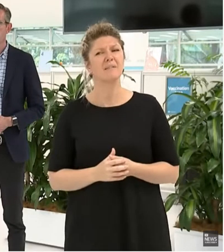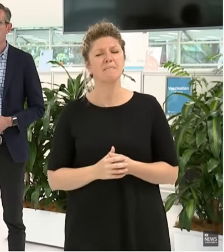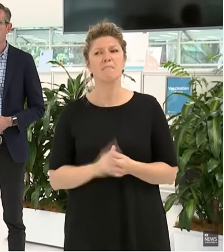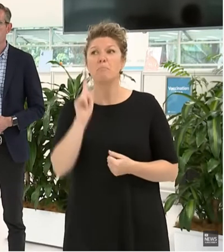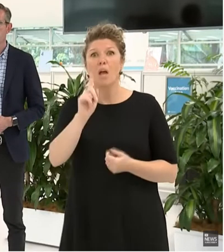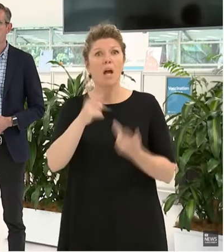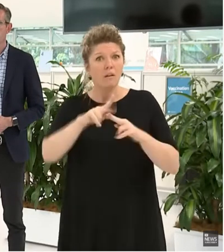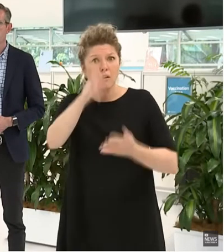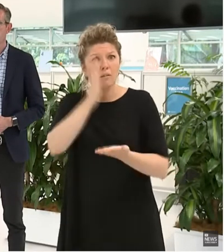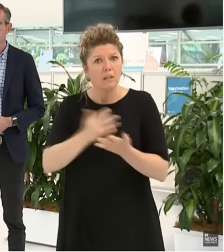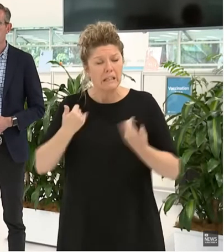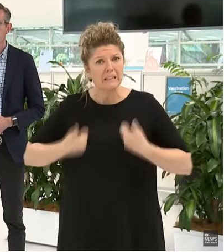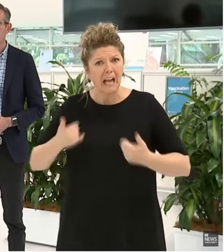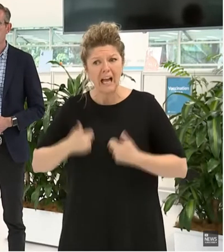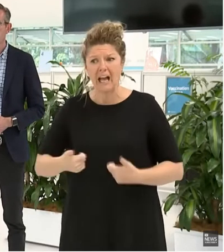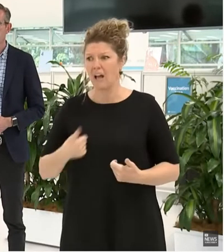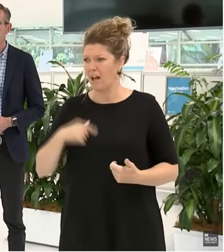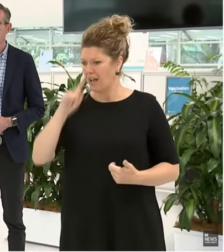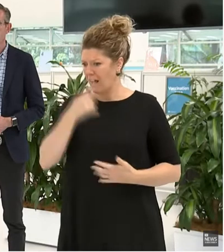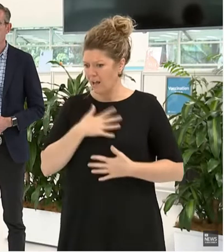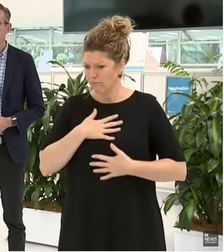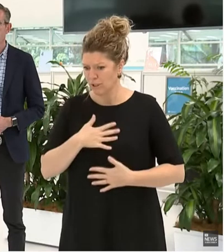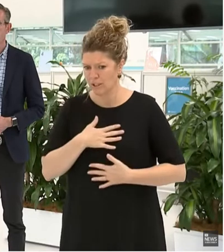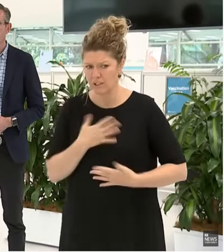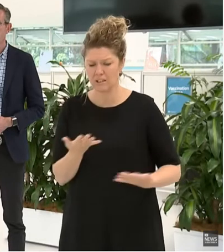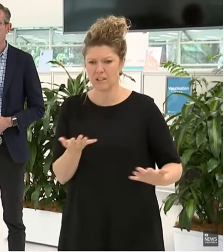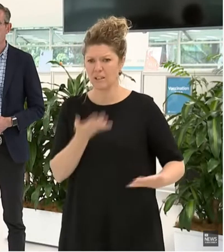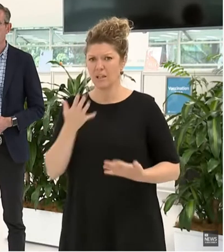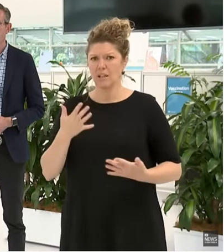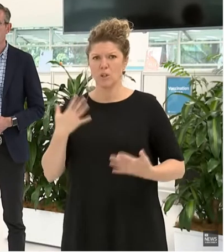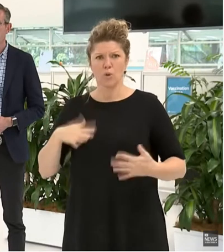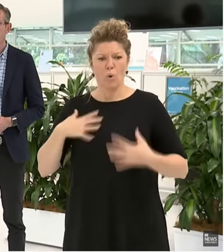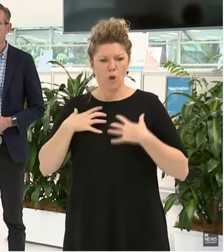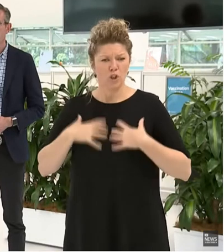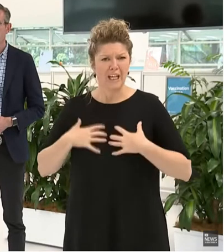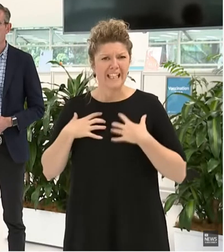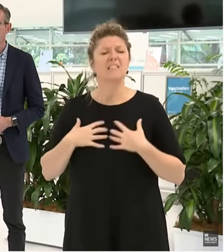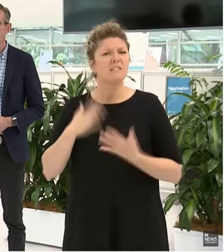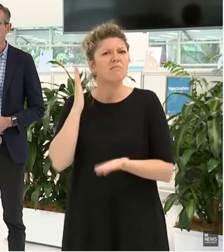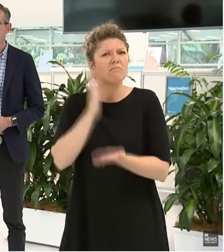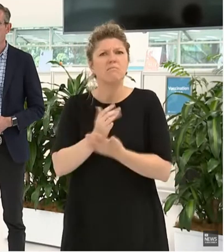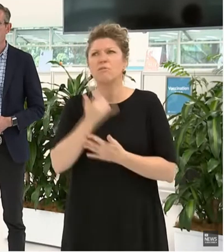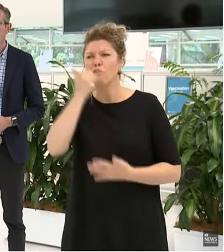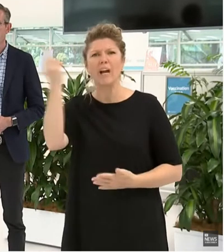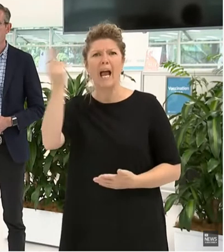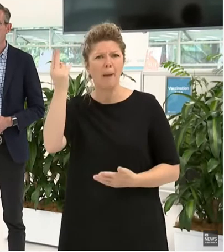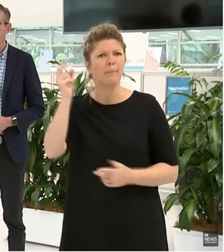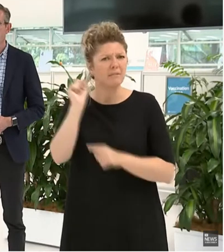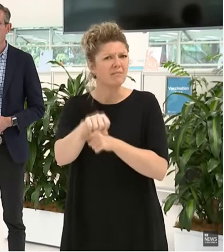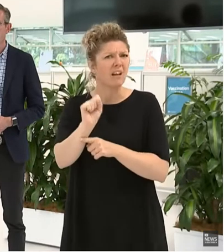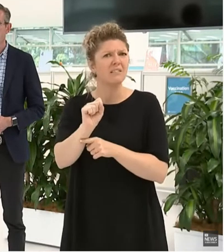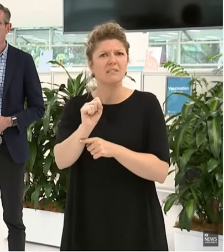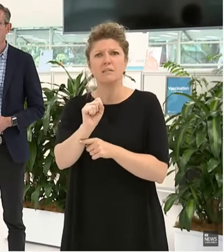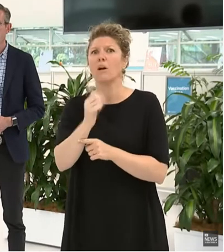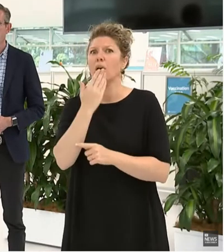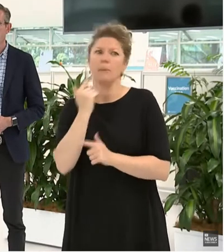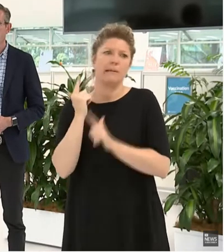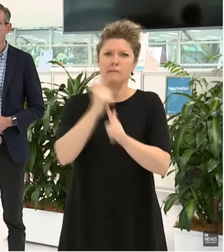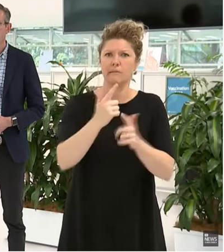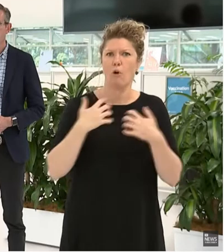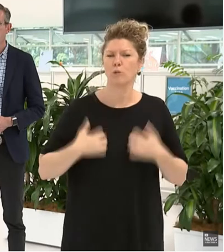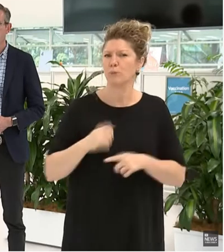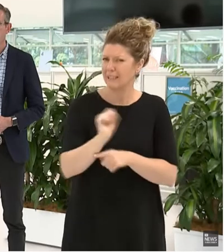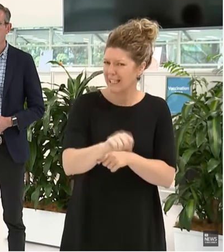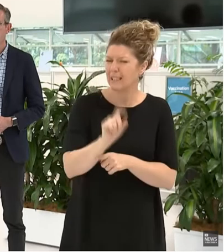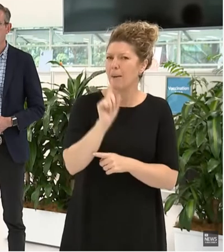have serious symptoms and you're finding it difficult breathing or you're having chest pains, of course call an ambulance, of course do that, and of course get to hospital as soon as